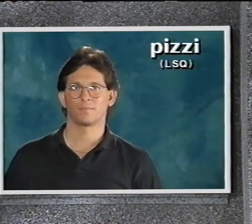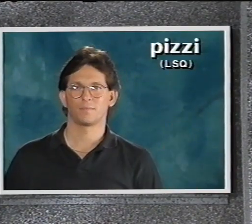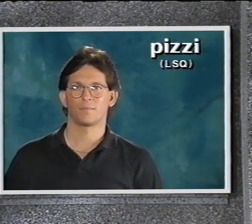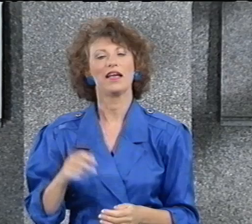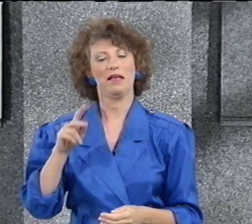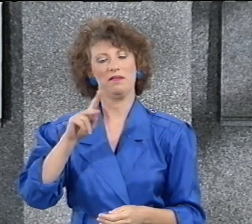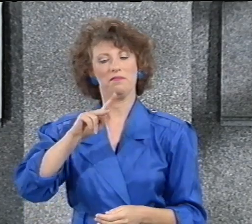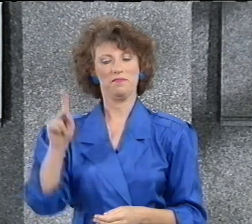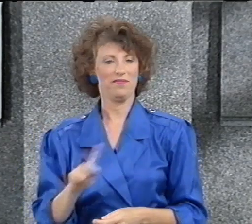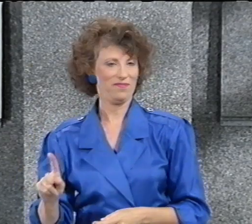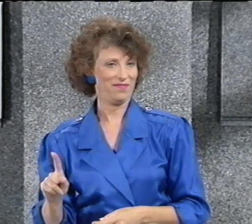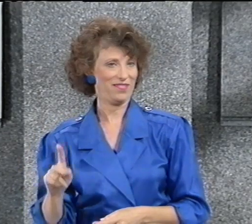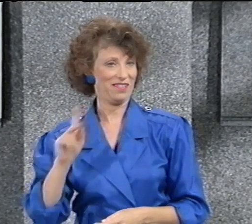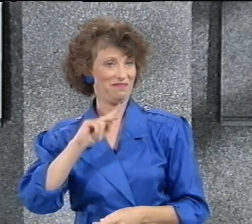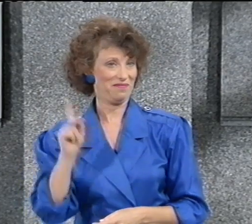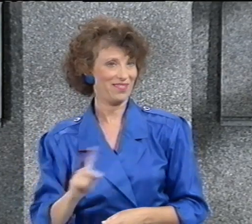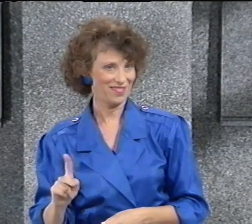This is the loan sign.